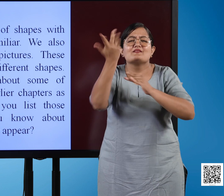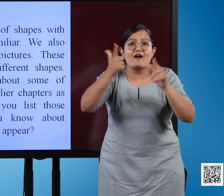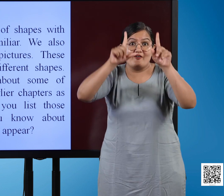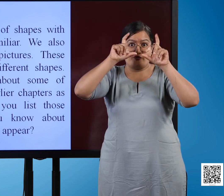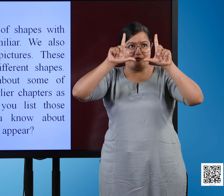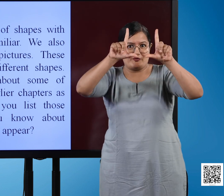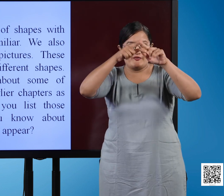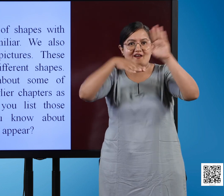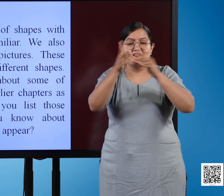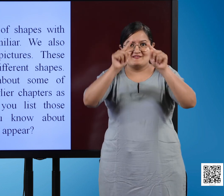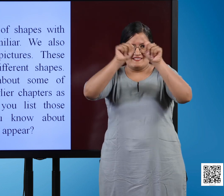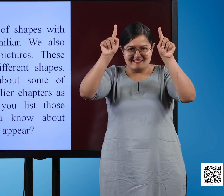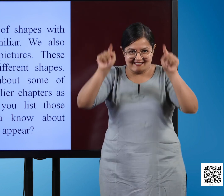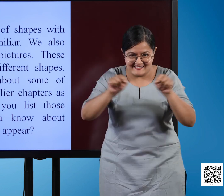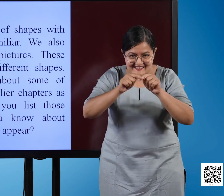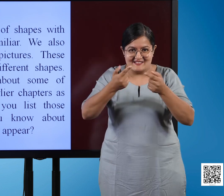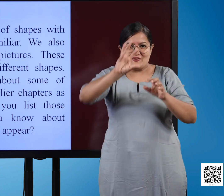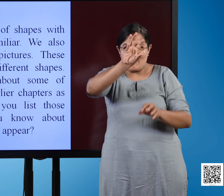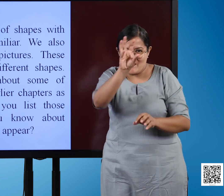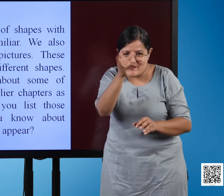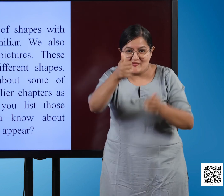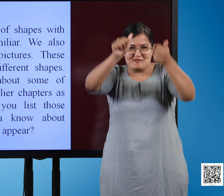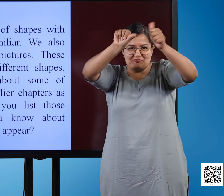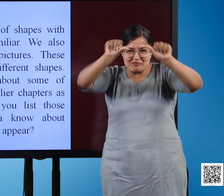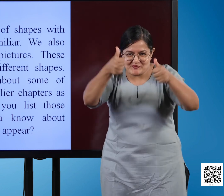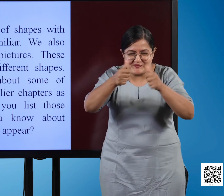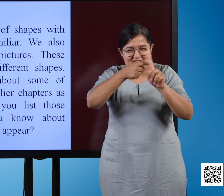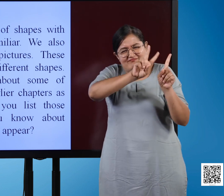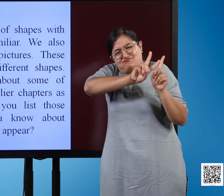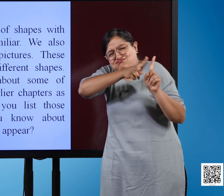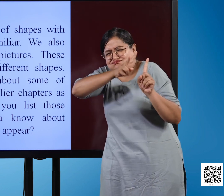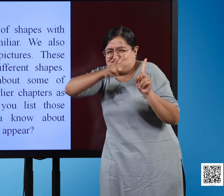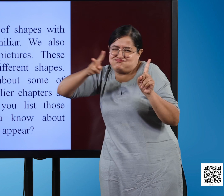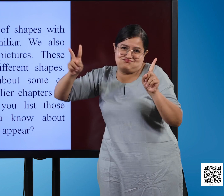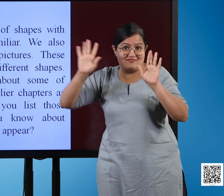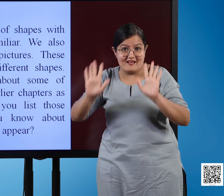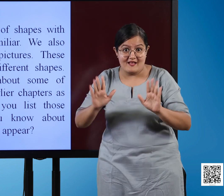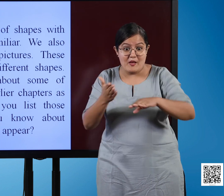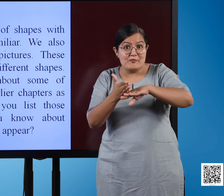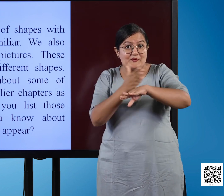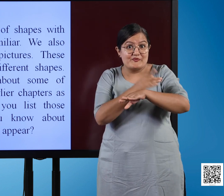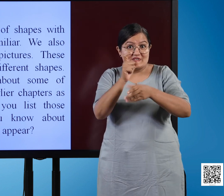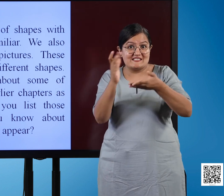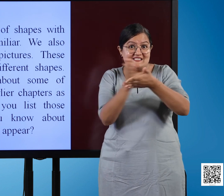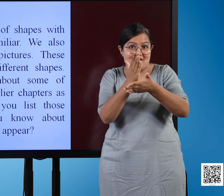These pictures include different shapes. We have learnt about some of these shapes in earlier chapters as well.